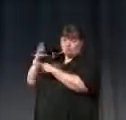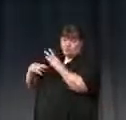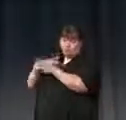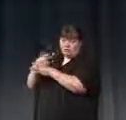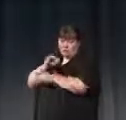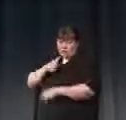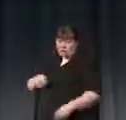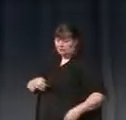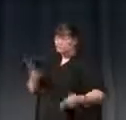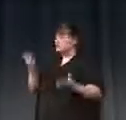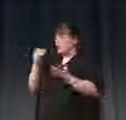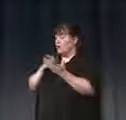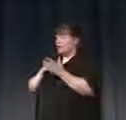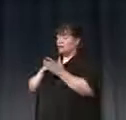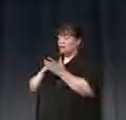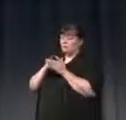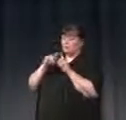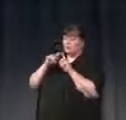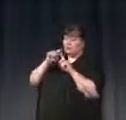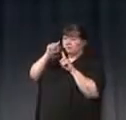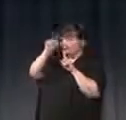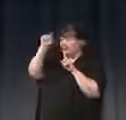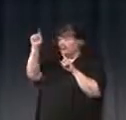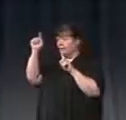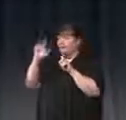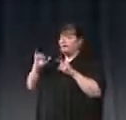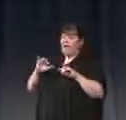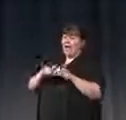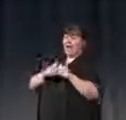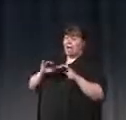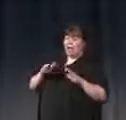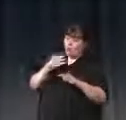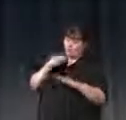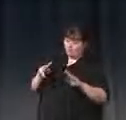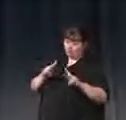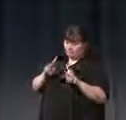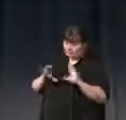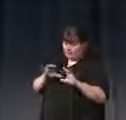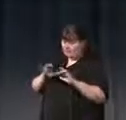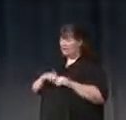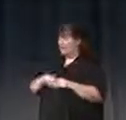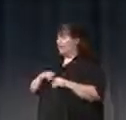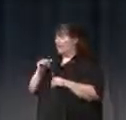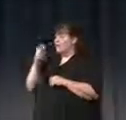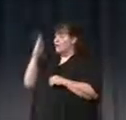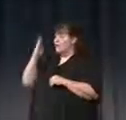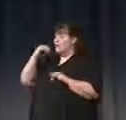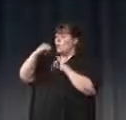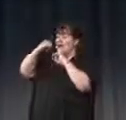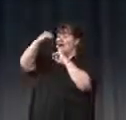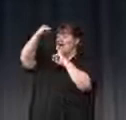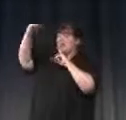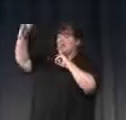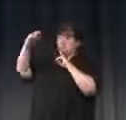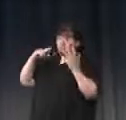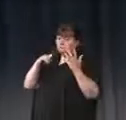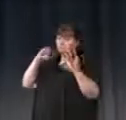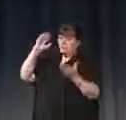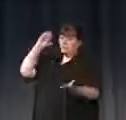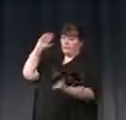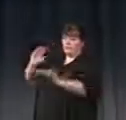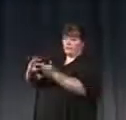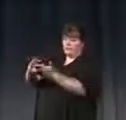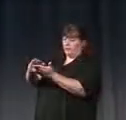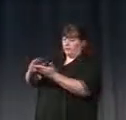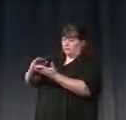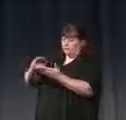And so again, we have performance here on the y-axis. This is how well people are doing. And This blue line here is when we have exponential decay mimicking